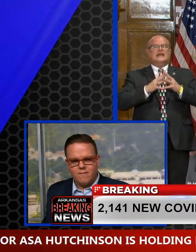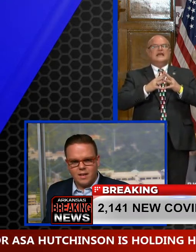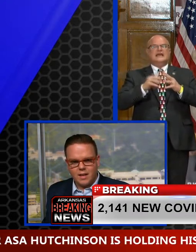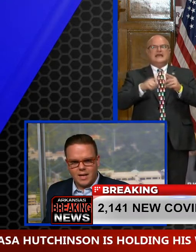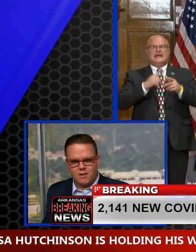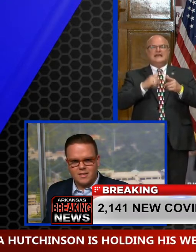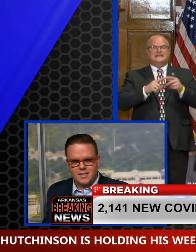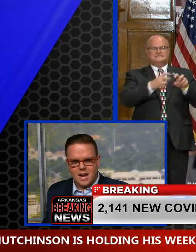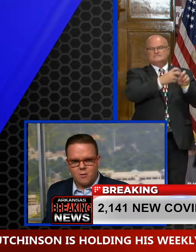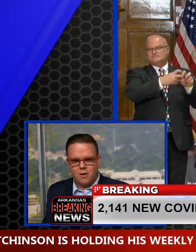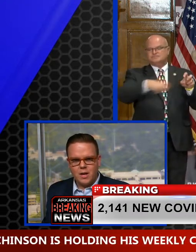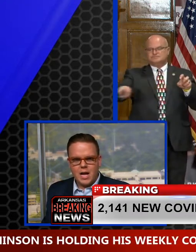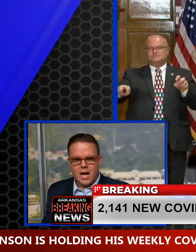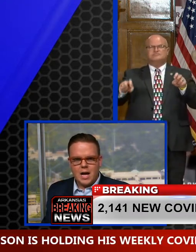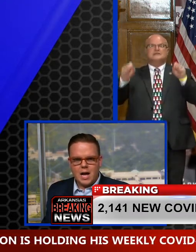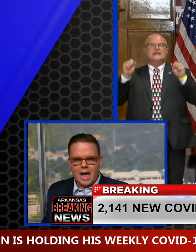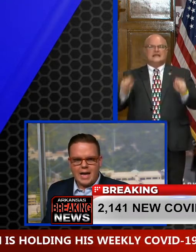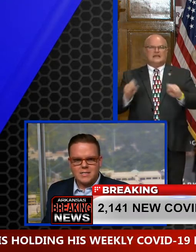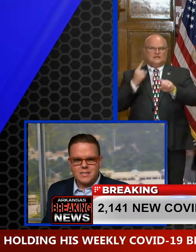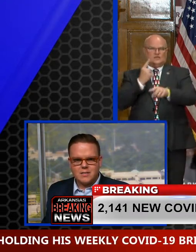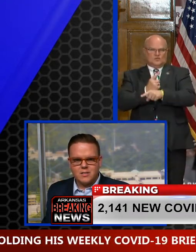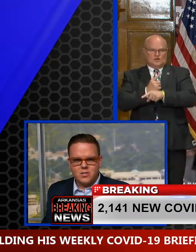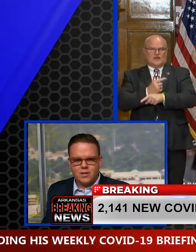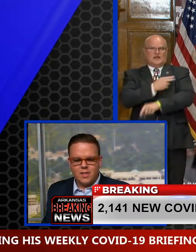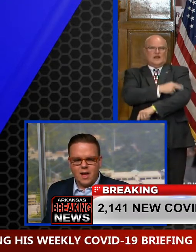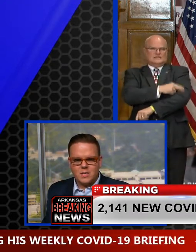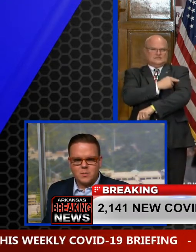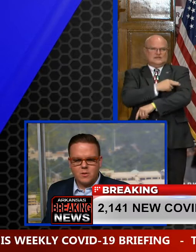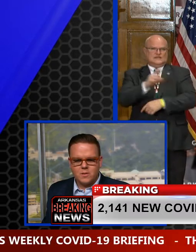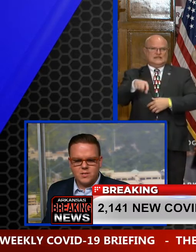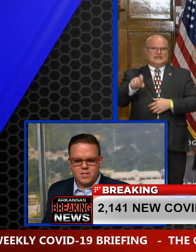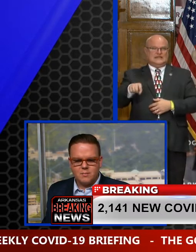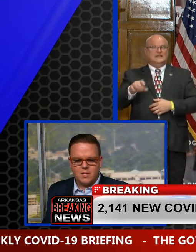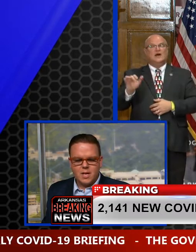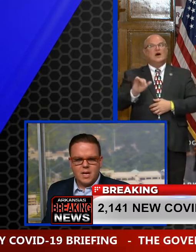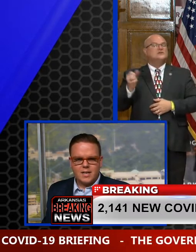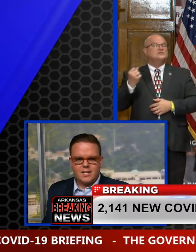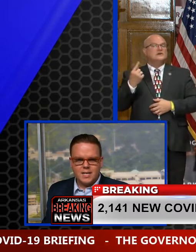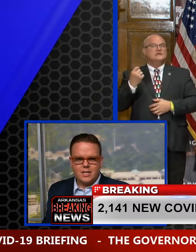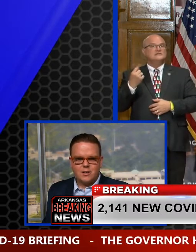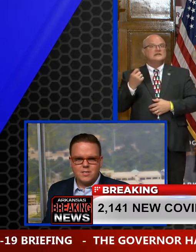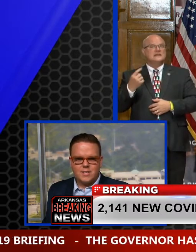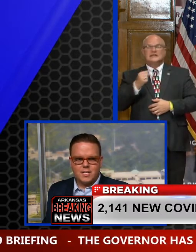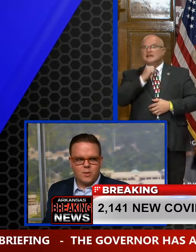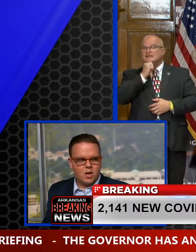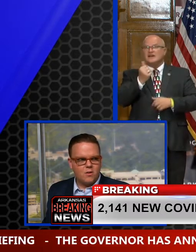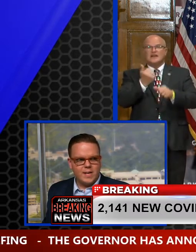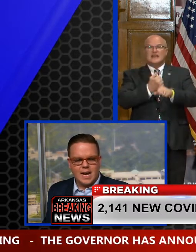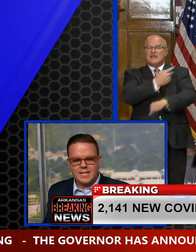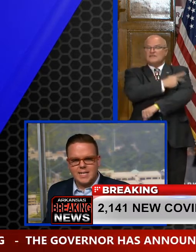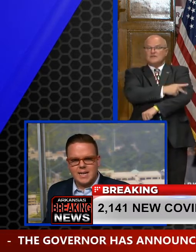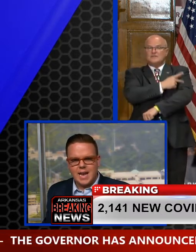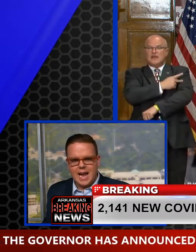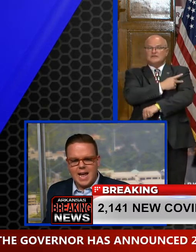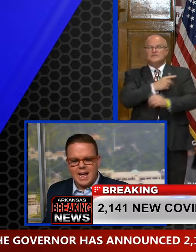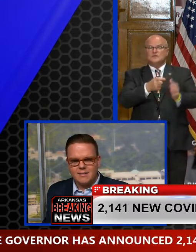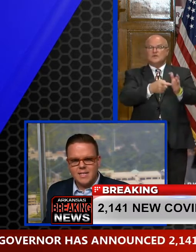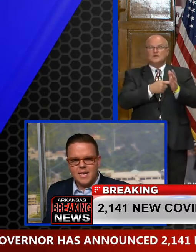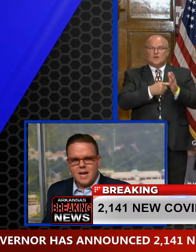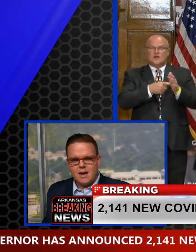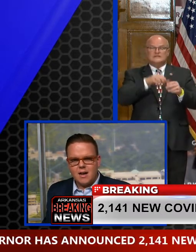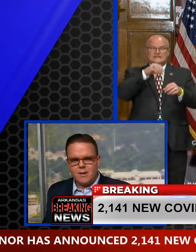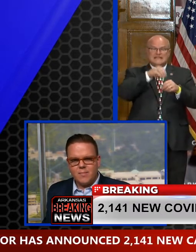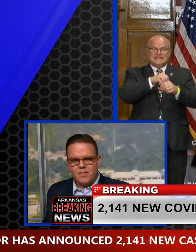on a ventilator at this hour, as certainly the hospital system continues to deal with COVID-19